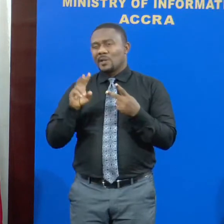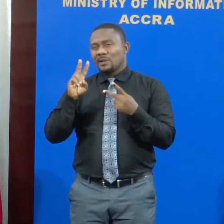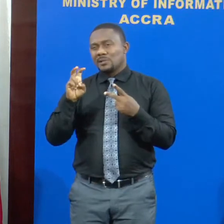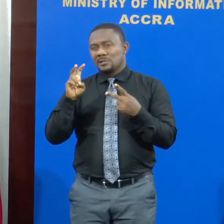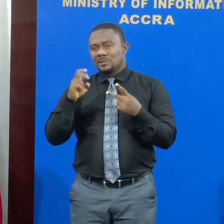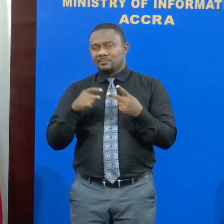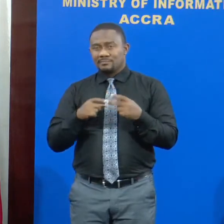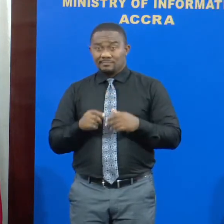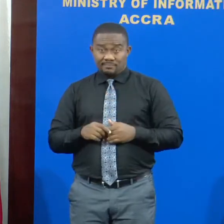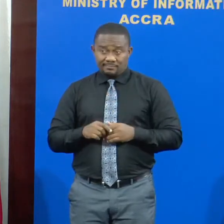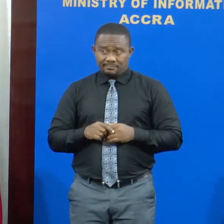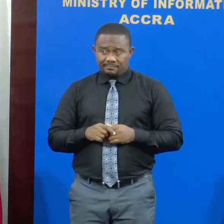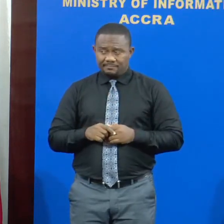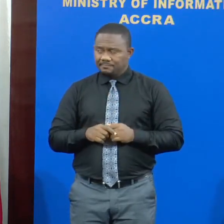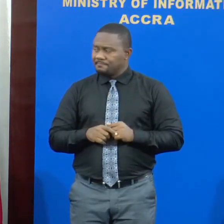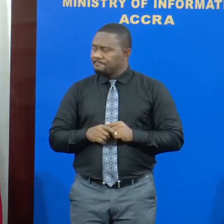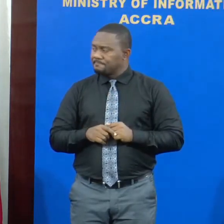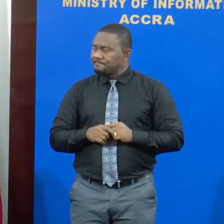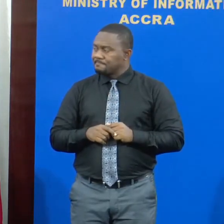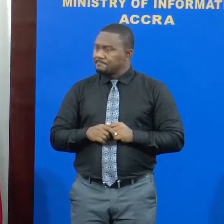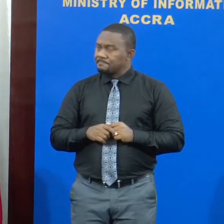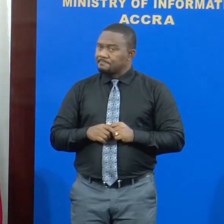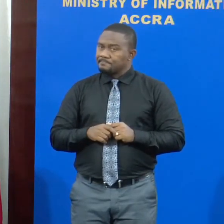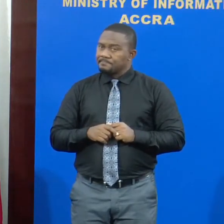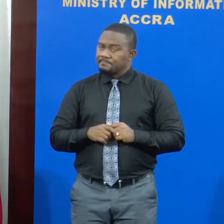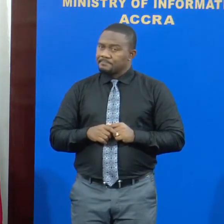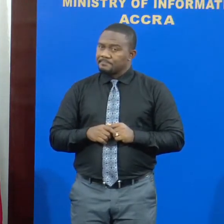the need for us to complete the